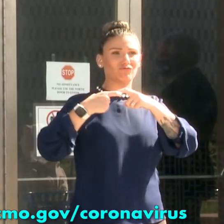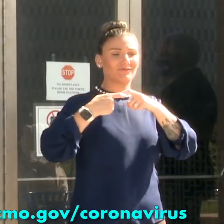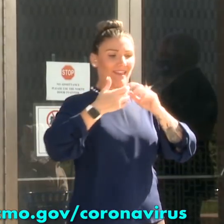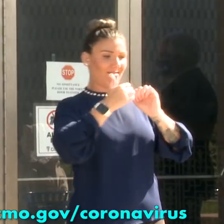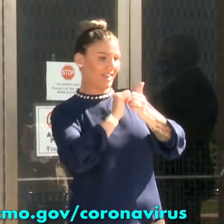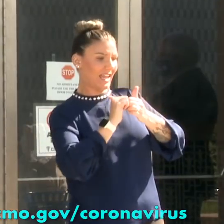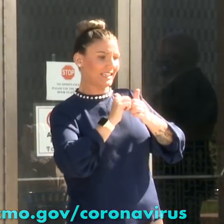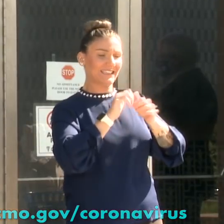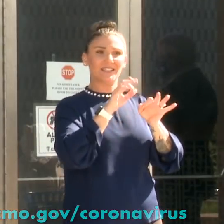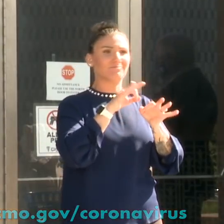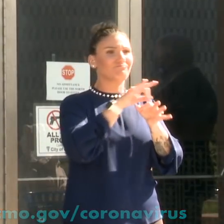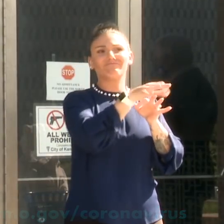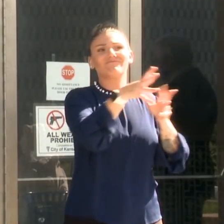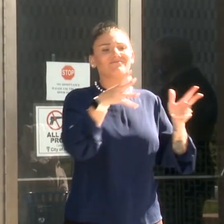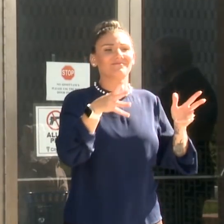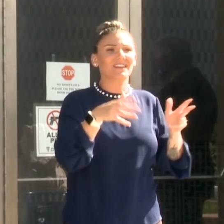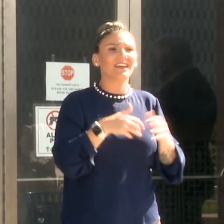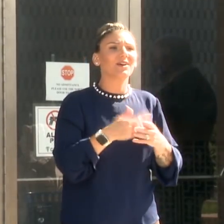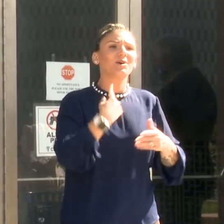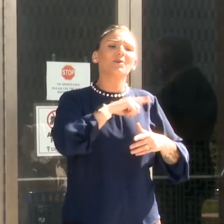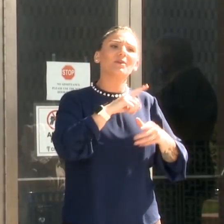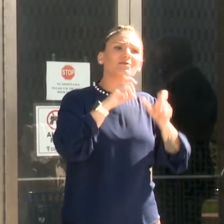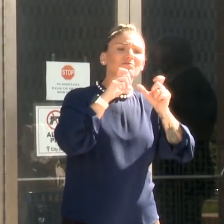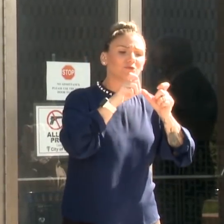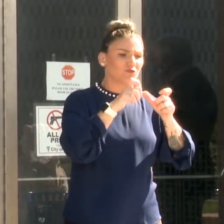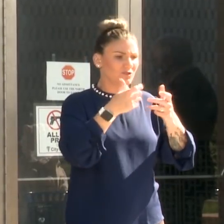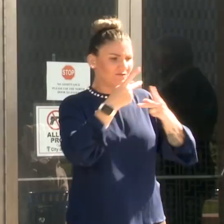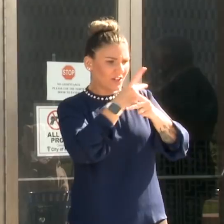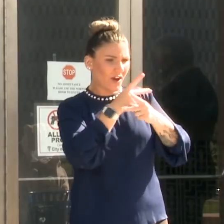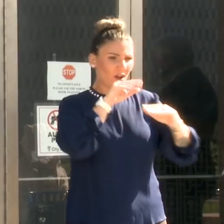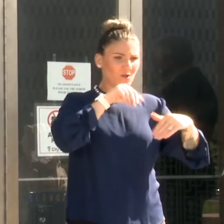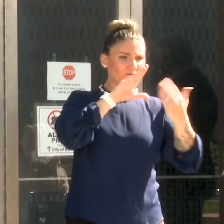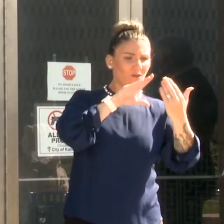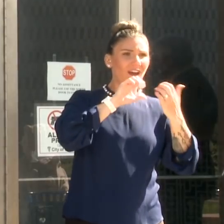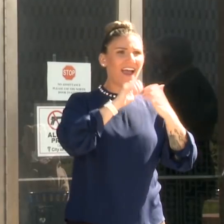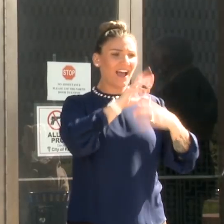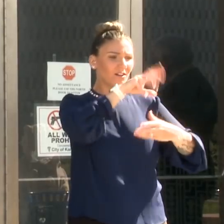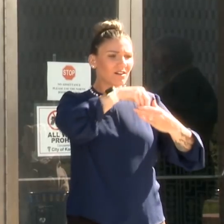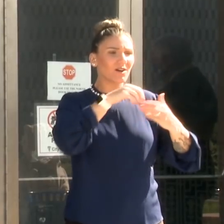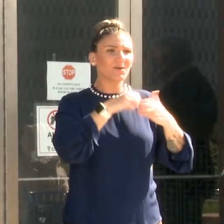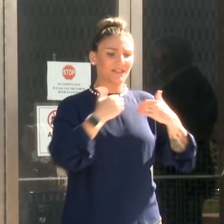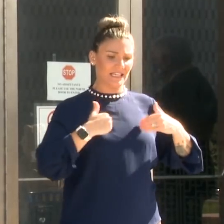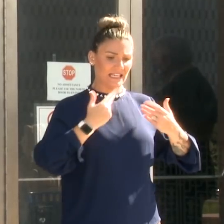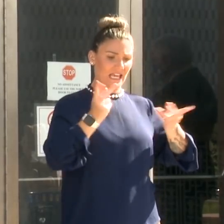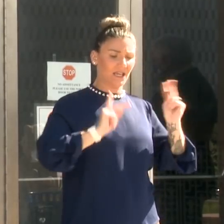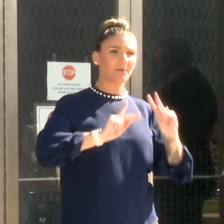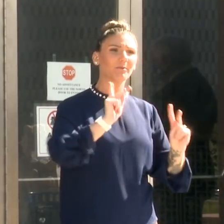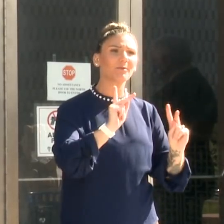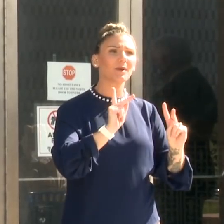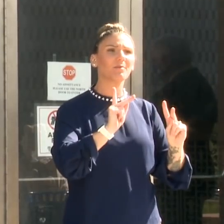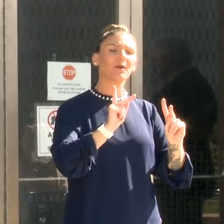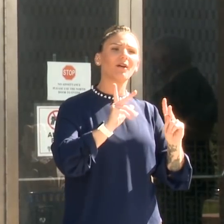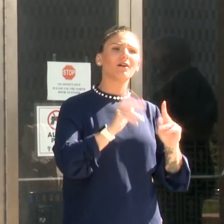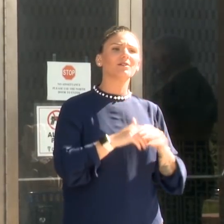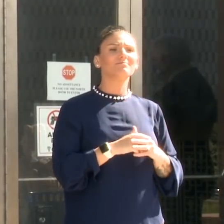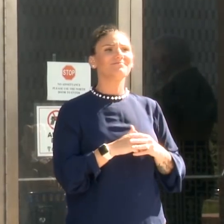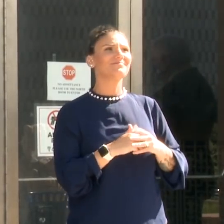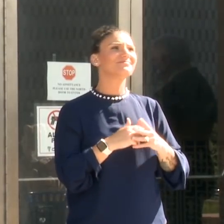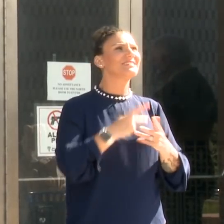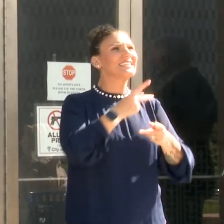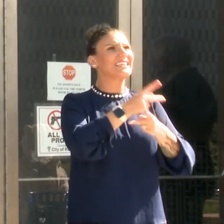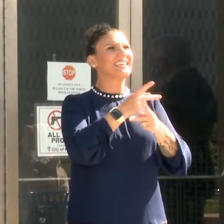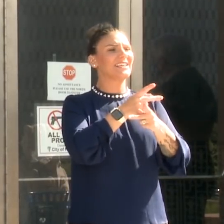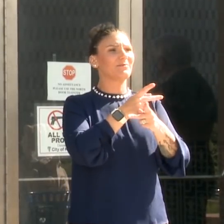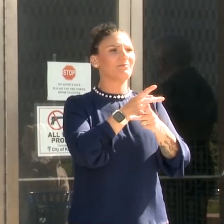etc. We continue to try to find approaches to how we can engage with our young people, how we can keep them in